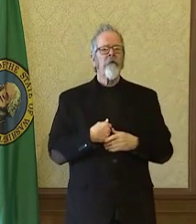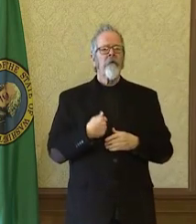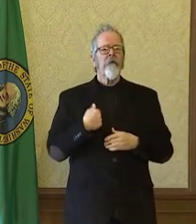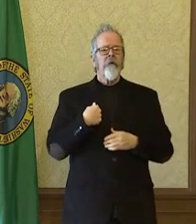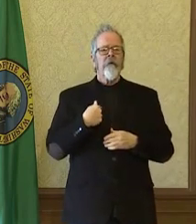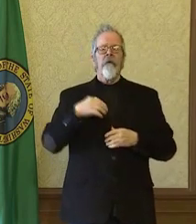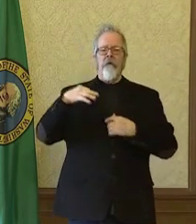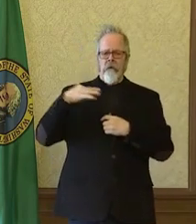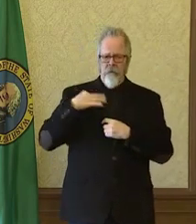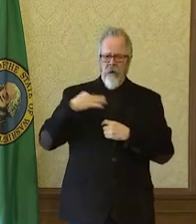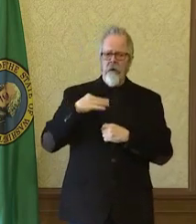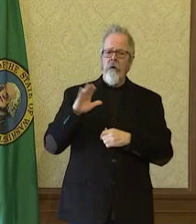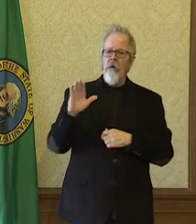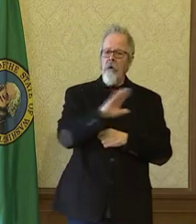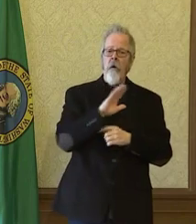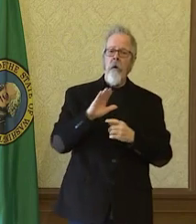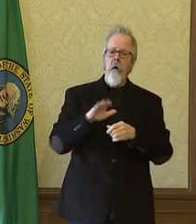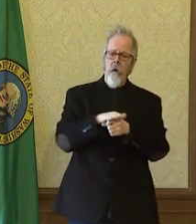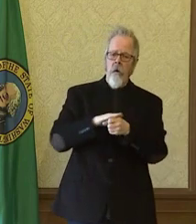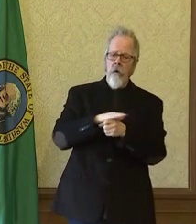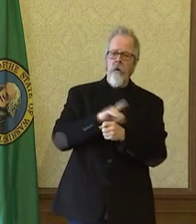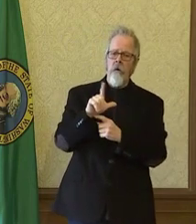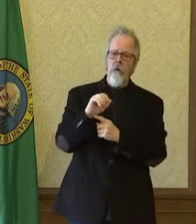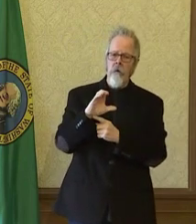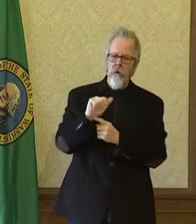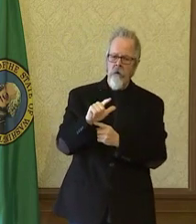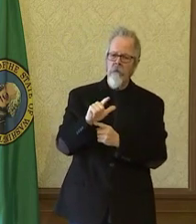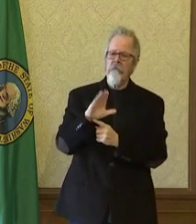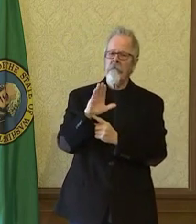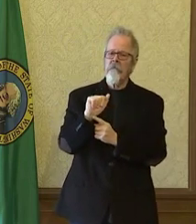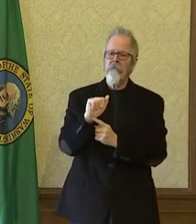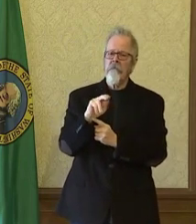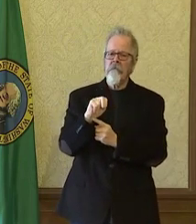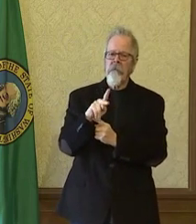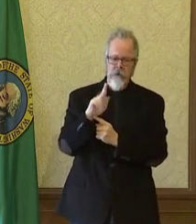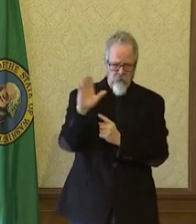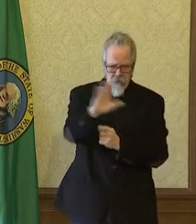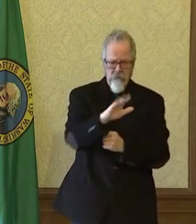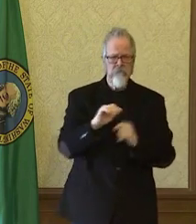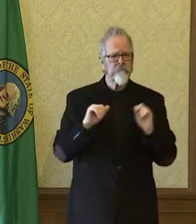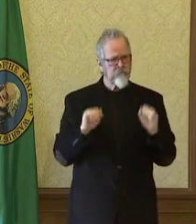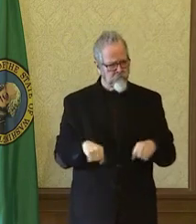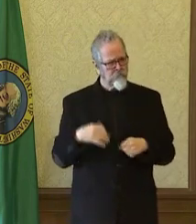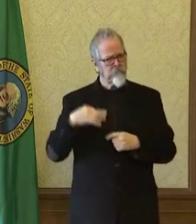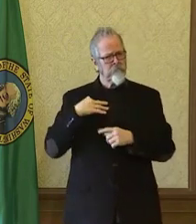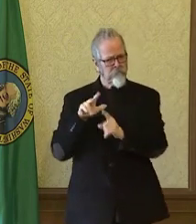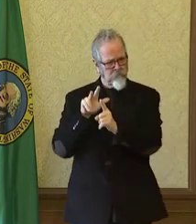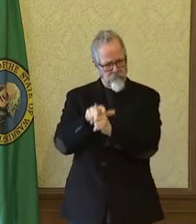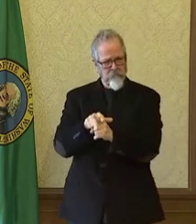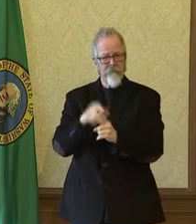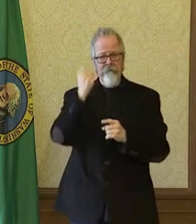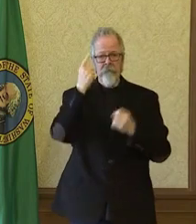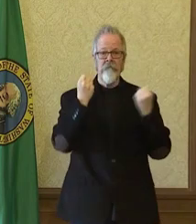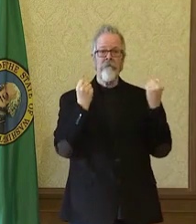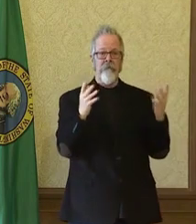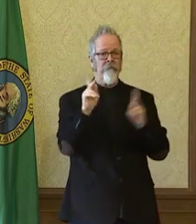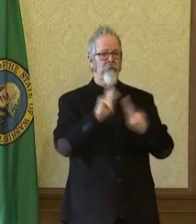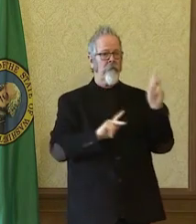are obviously in high demand, and it's caused some frustration nationally in how the federal government is being